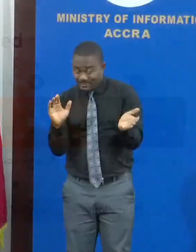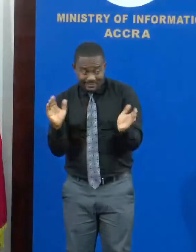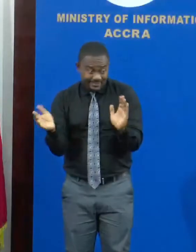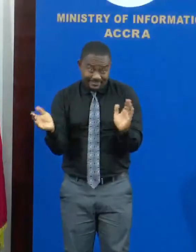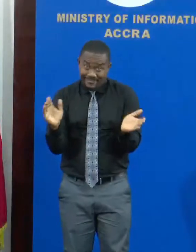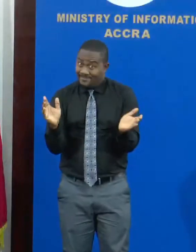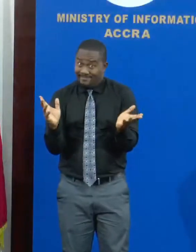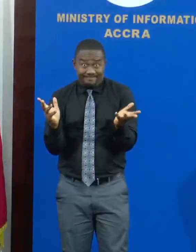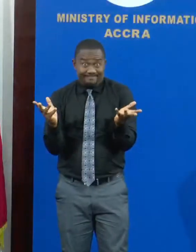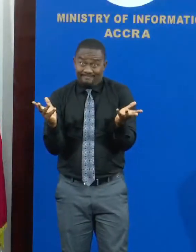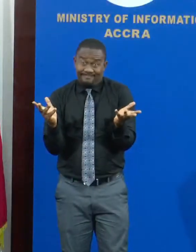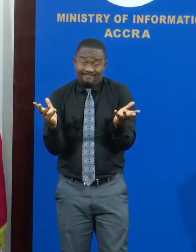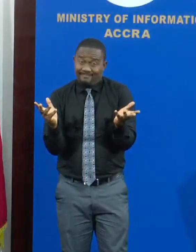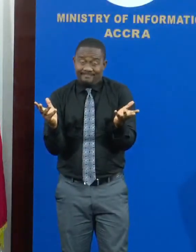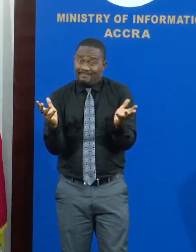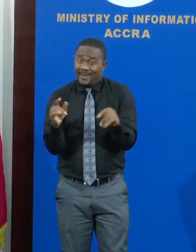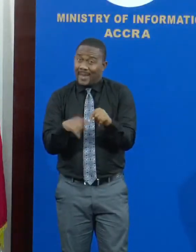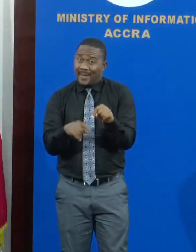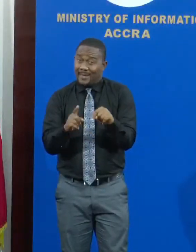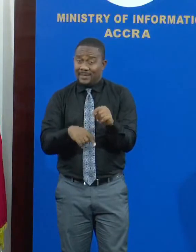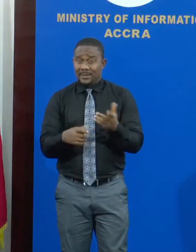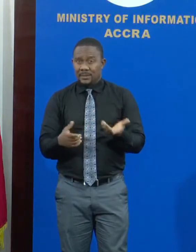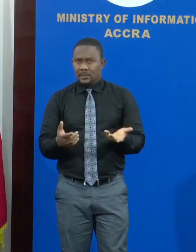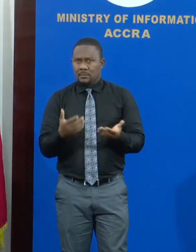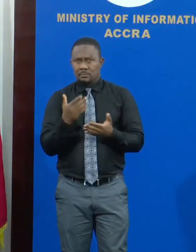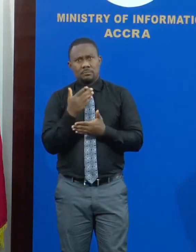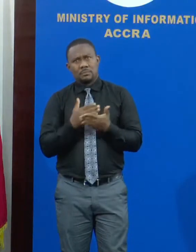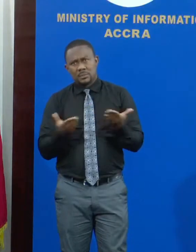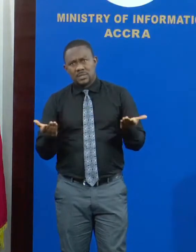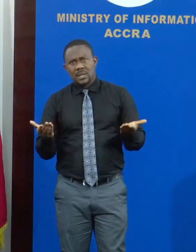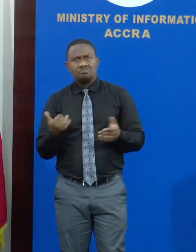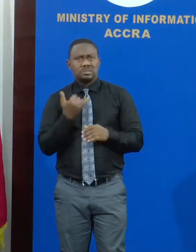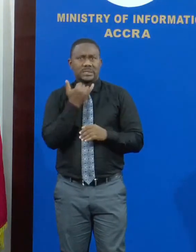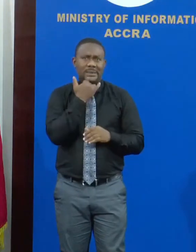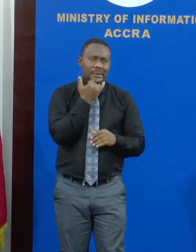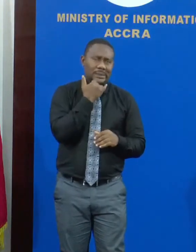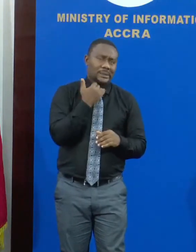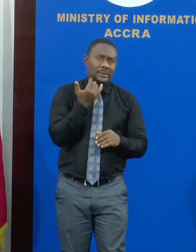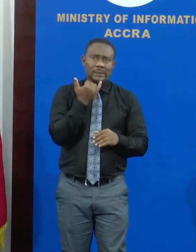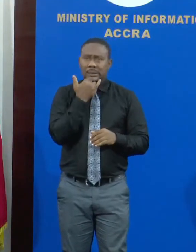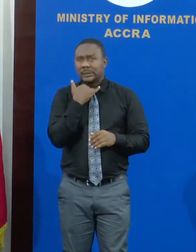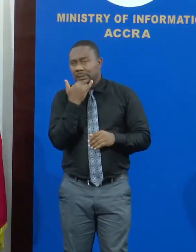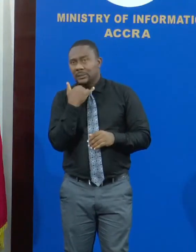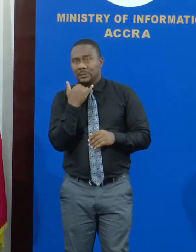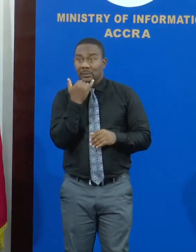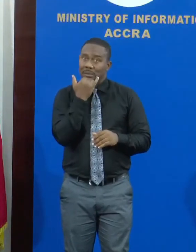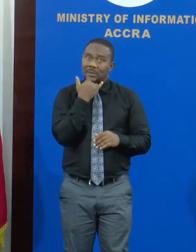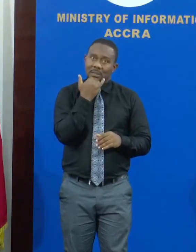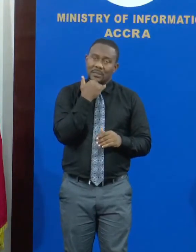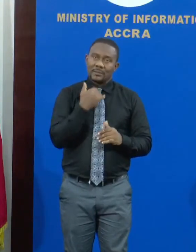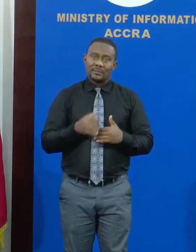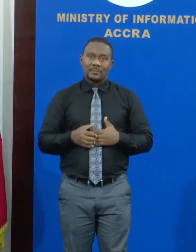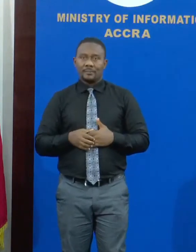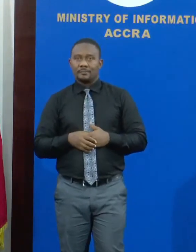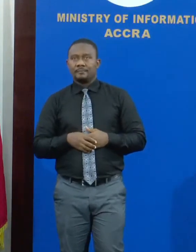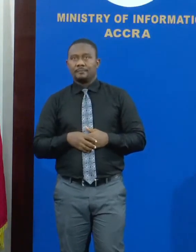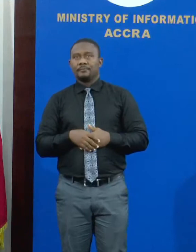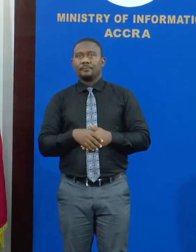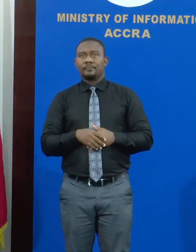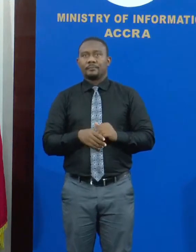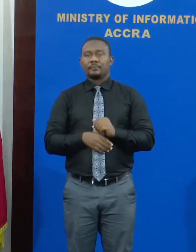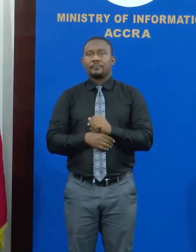that you are who you say you are. And some of you may get certain errors, and when you go to our offices, we will sort it